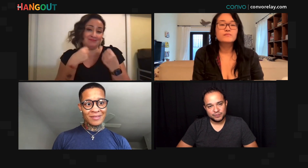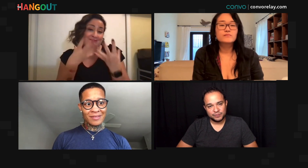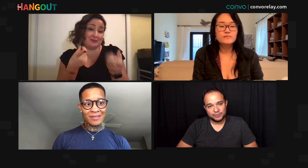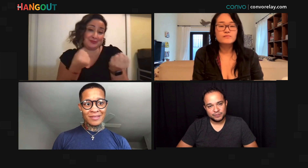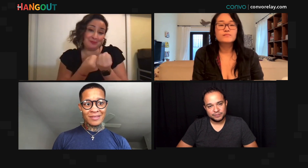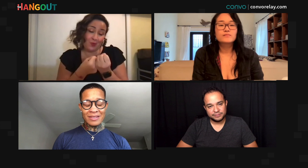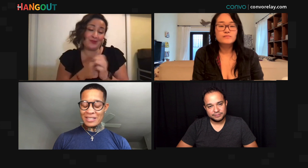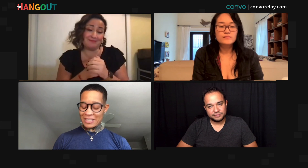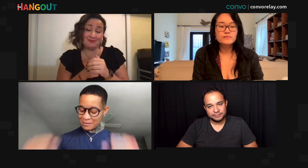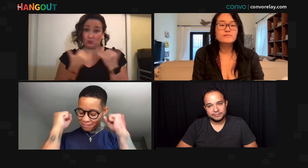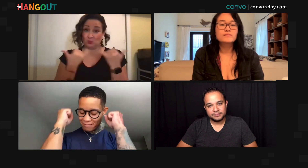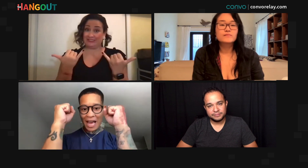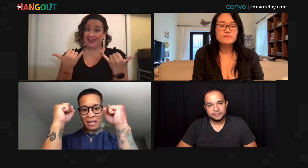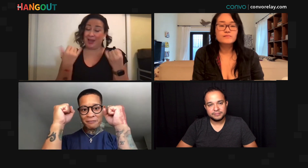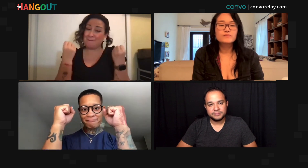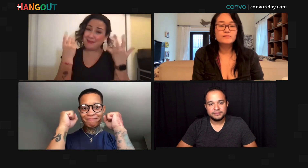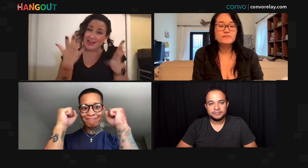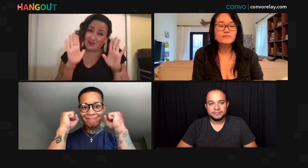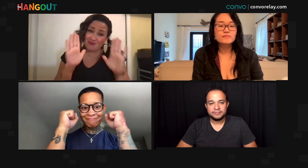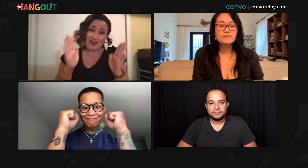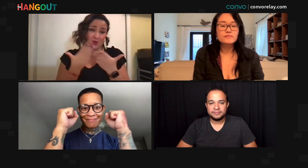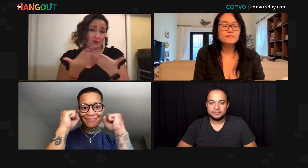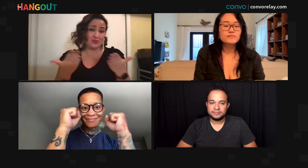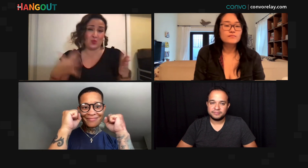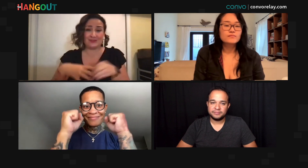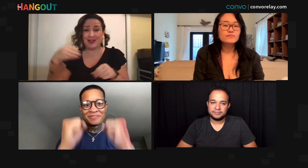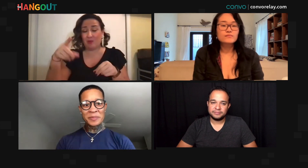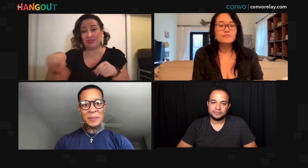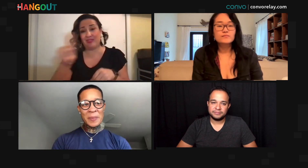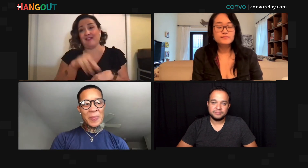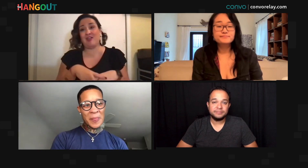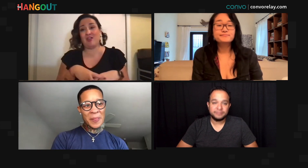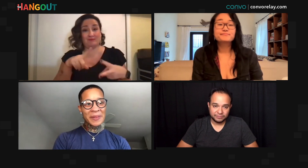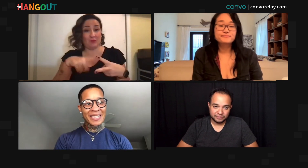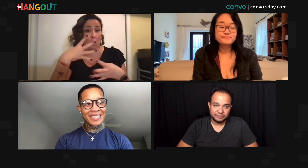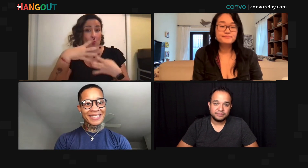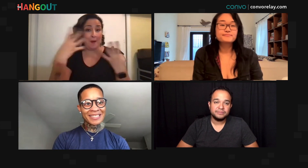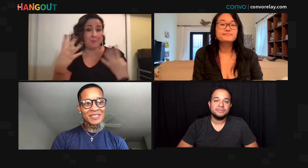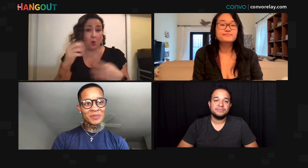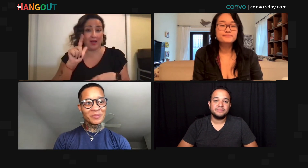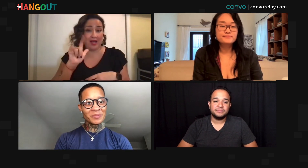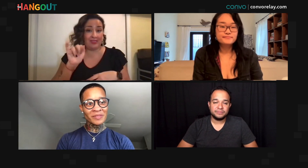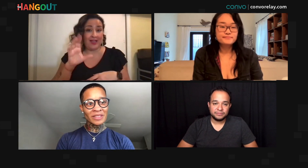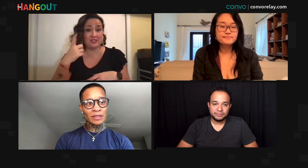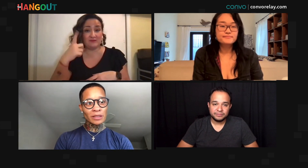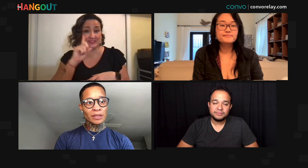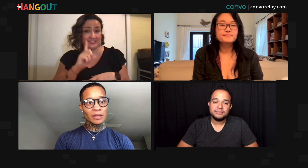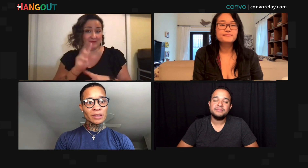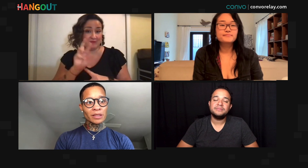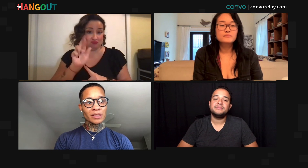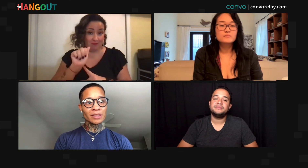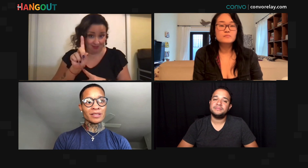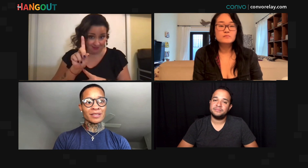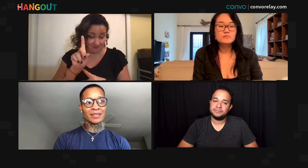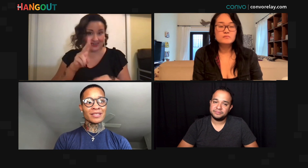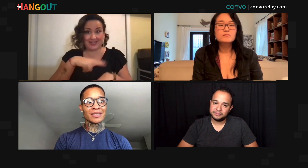you. Depend on those who can give you that support. And there are so many great resources out there. The Rainbow Alliance for the